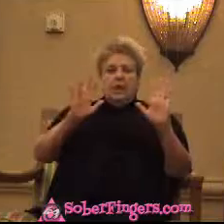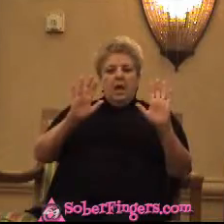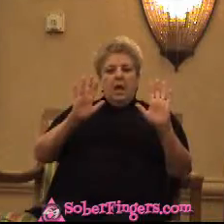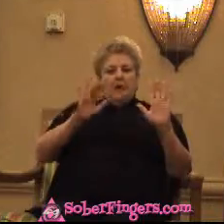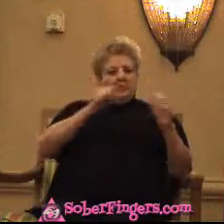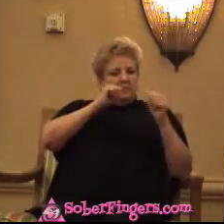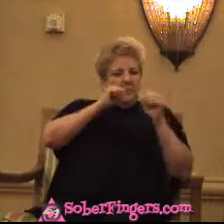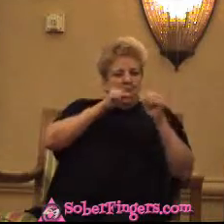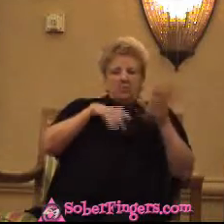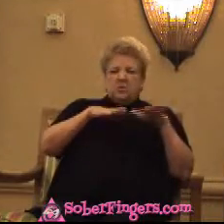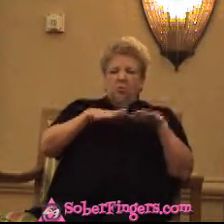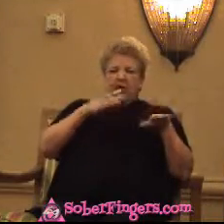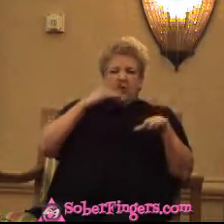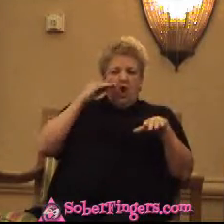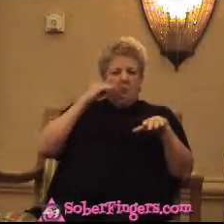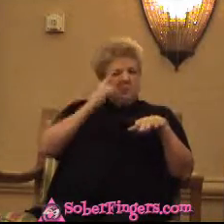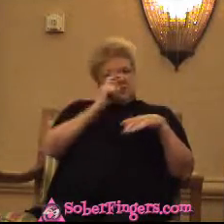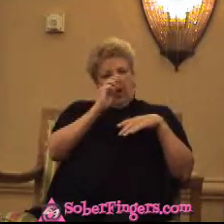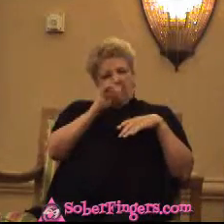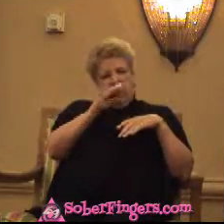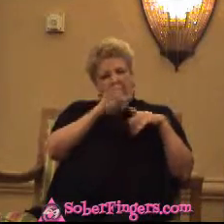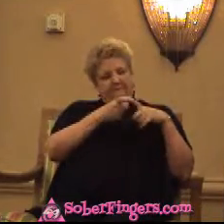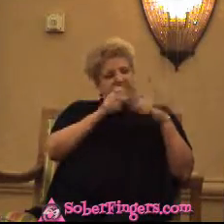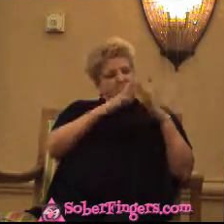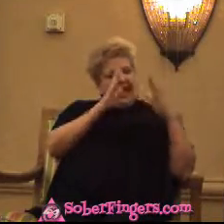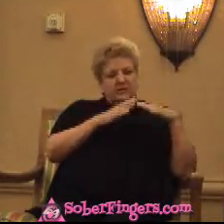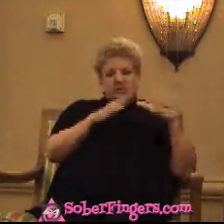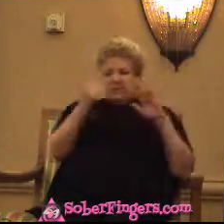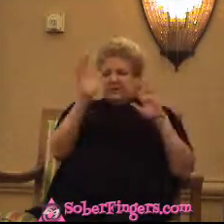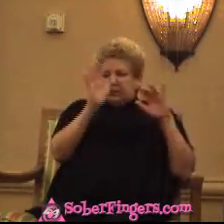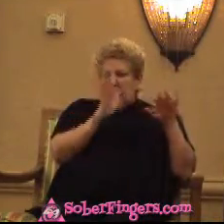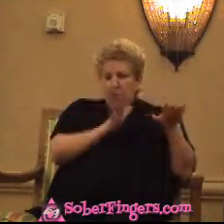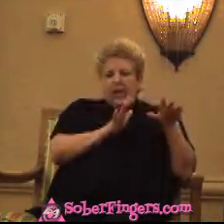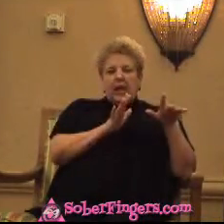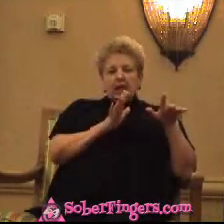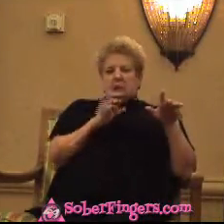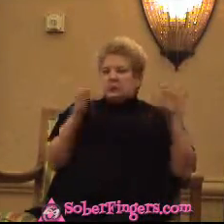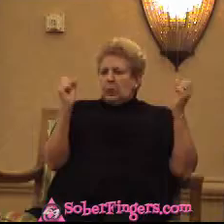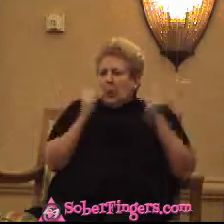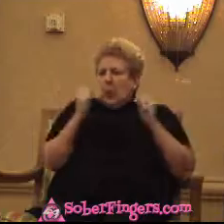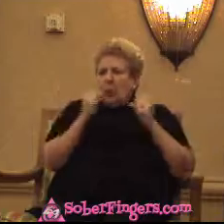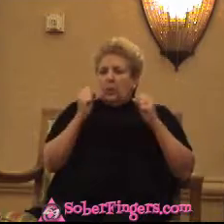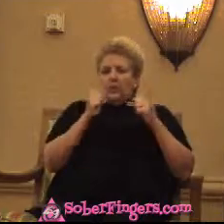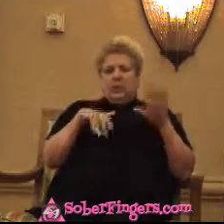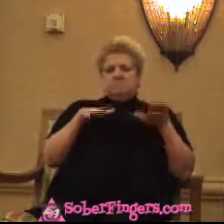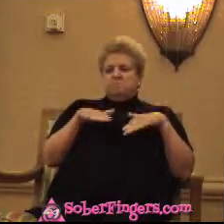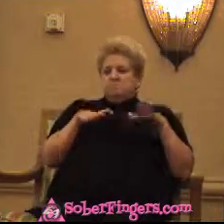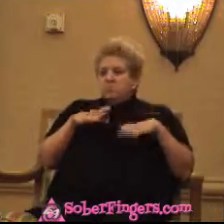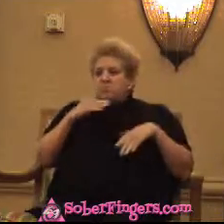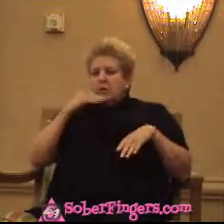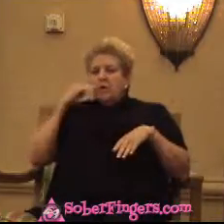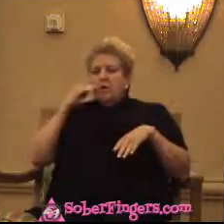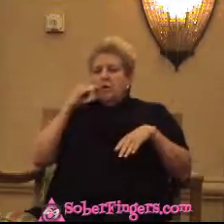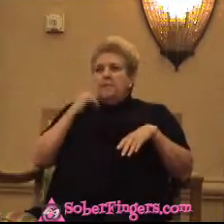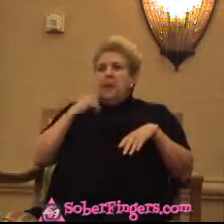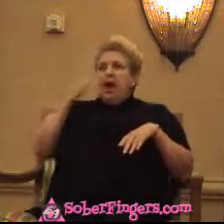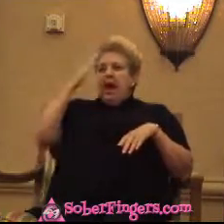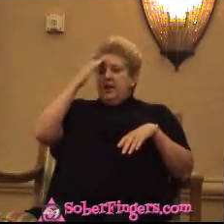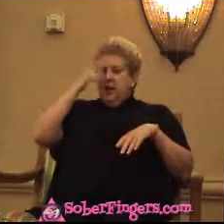house. It was cold. It was snowing a little bit in Reno, and I just knew I'm an alcoholic. If you drink like me and you want to have any kind of a